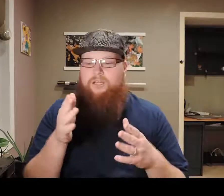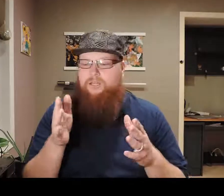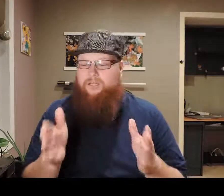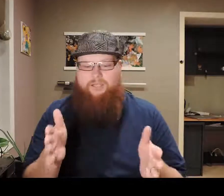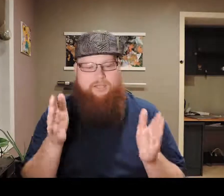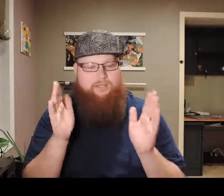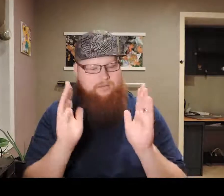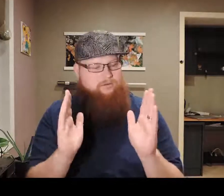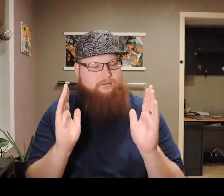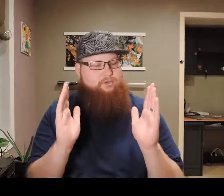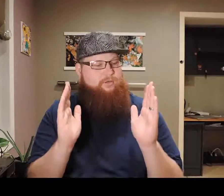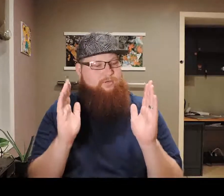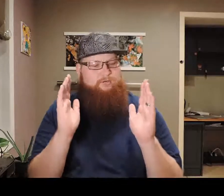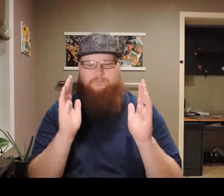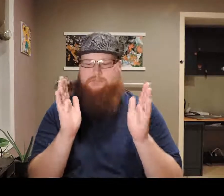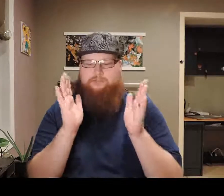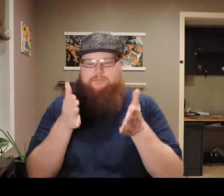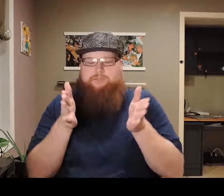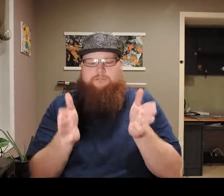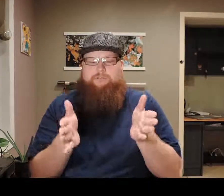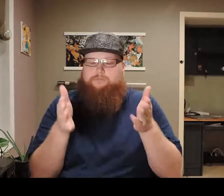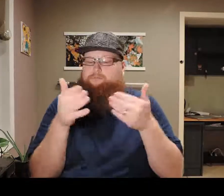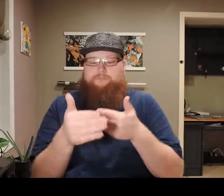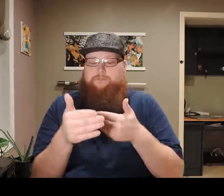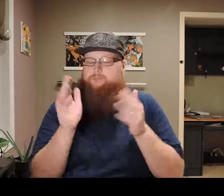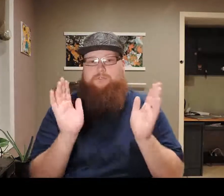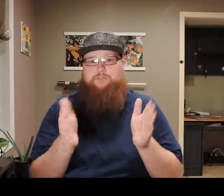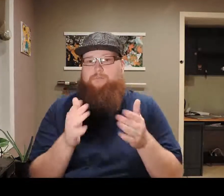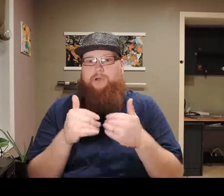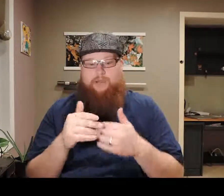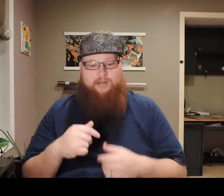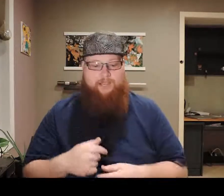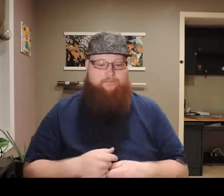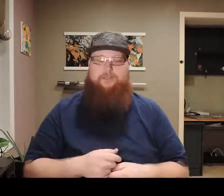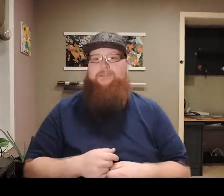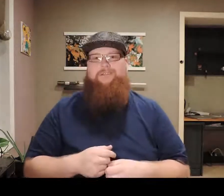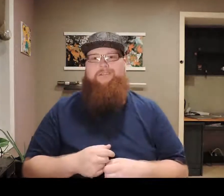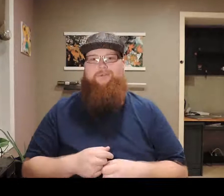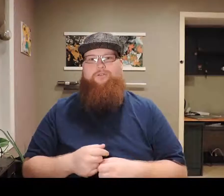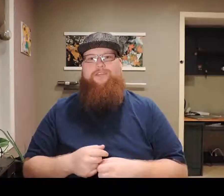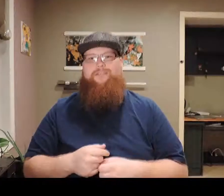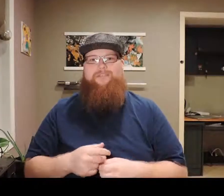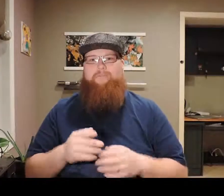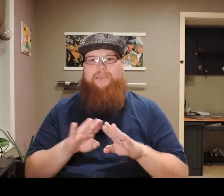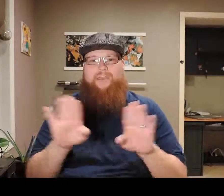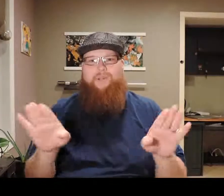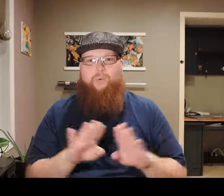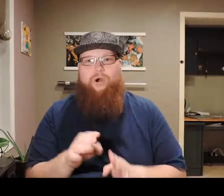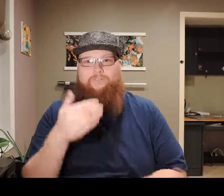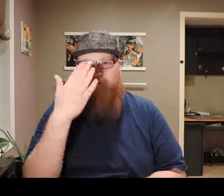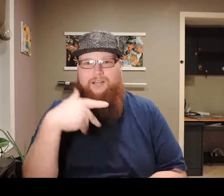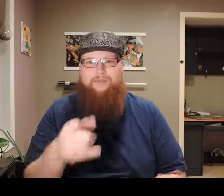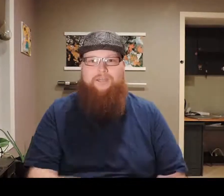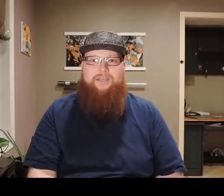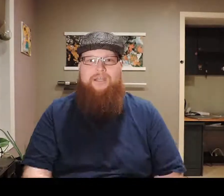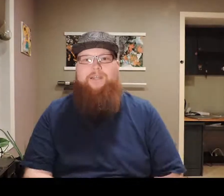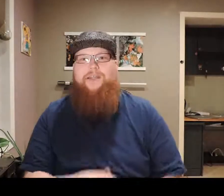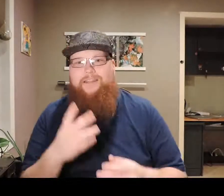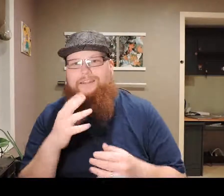in a little cubicle, man. I mean, it's small. I mean, I could do this, and I'd be kicking the wall in front of me. Then I was